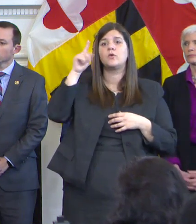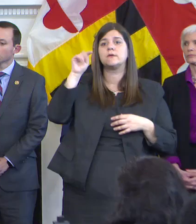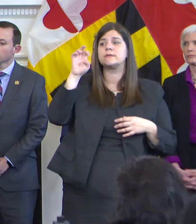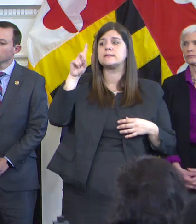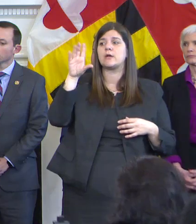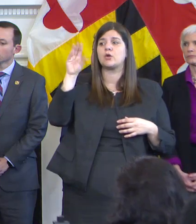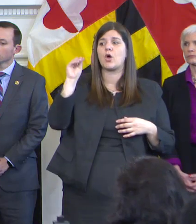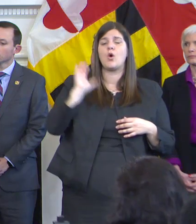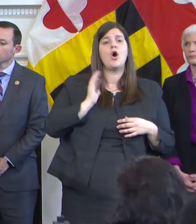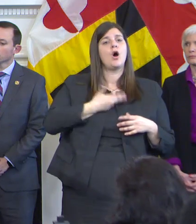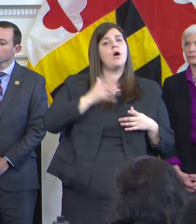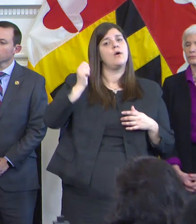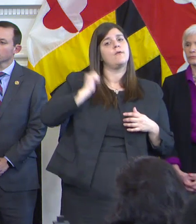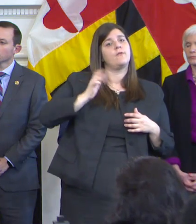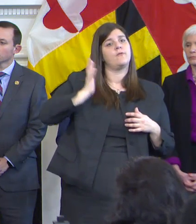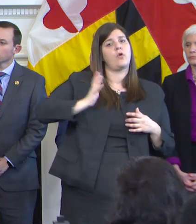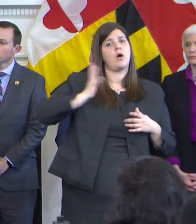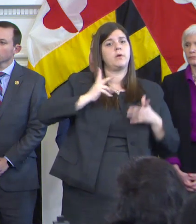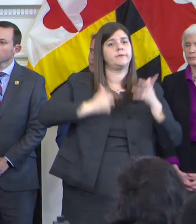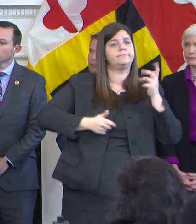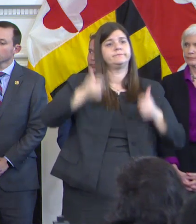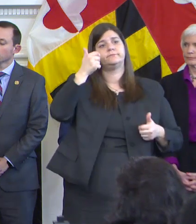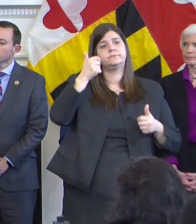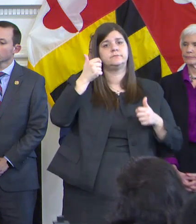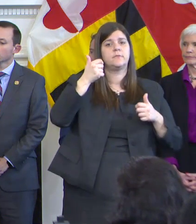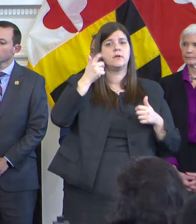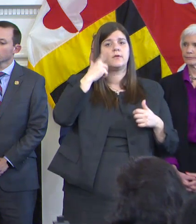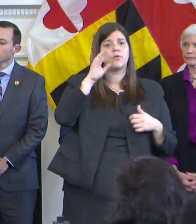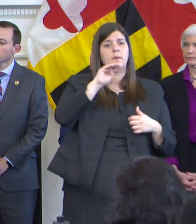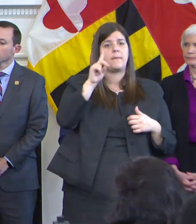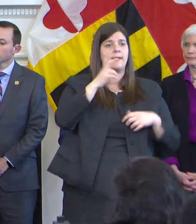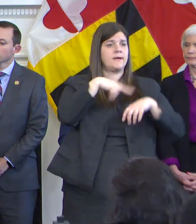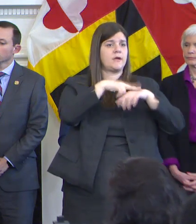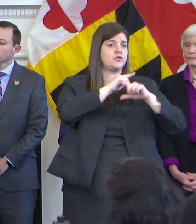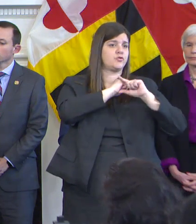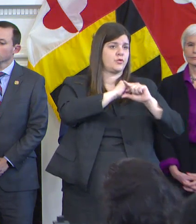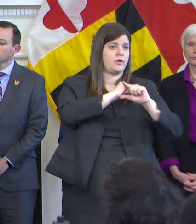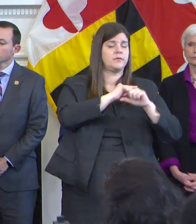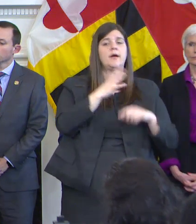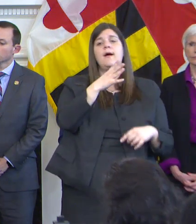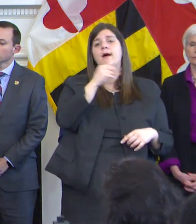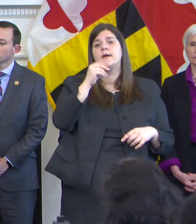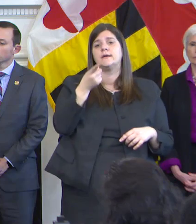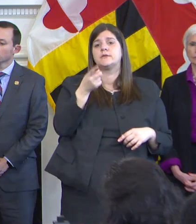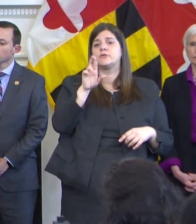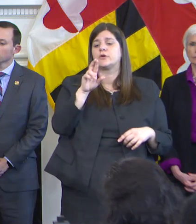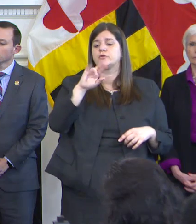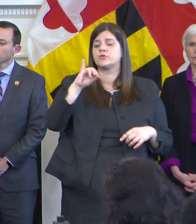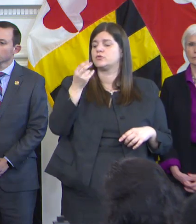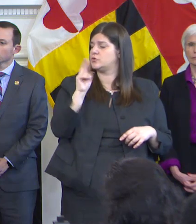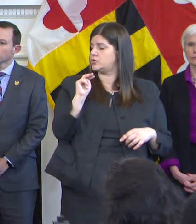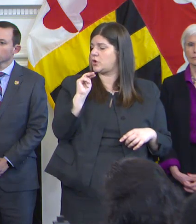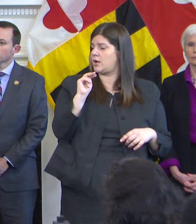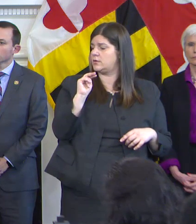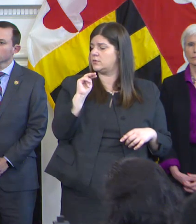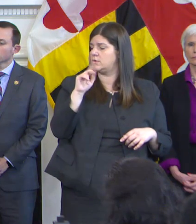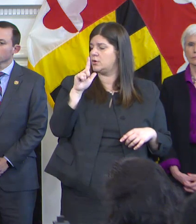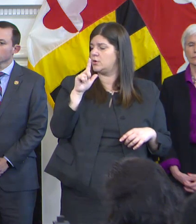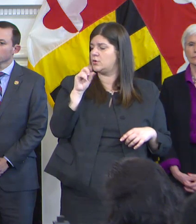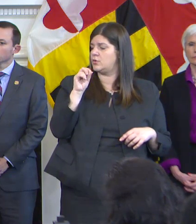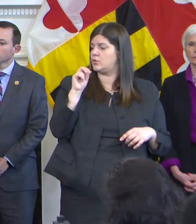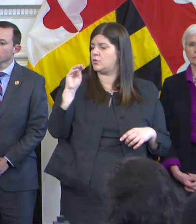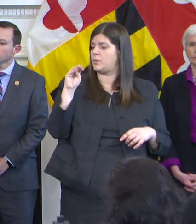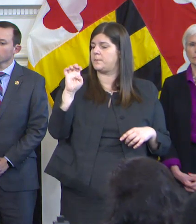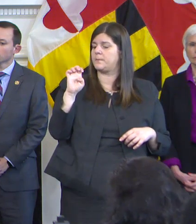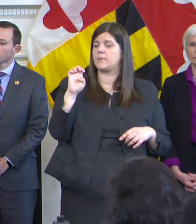Adjutant General of the Maryland National Guard. And Dr. John Loom, geriatrician at